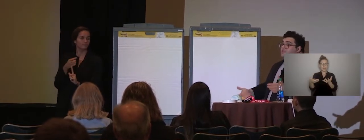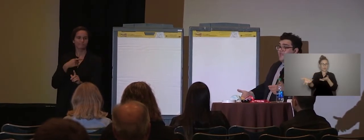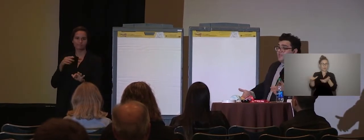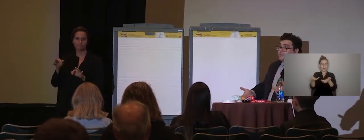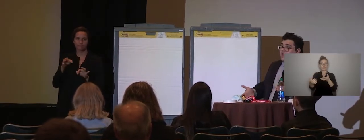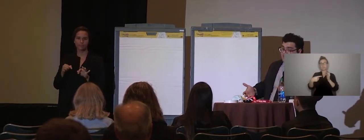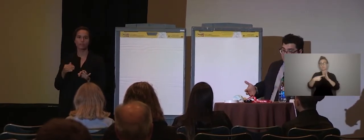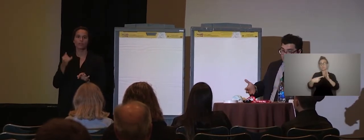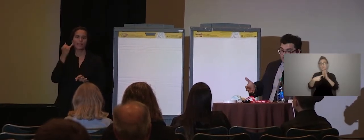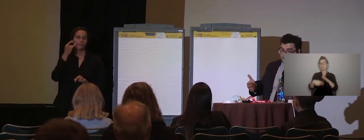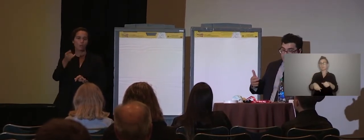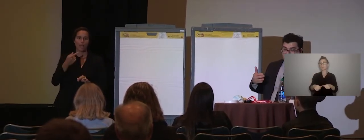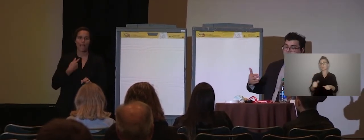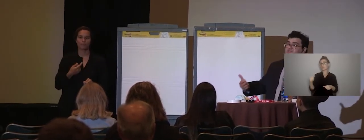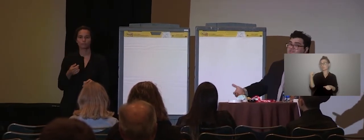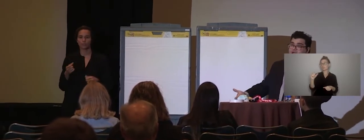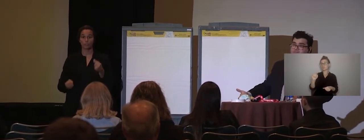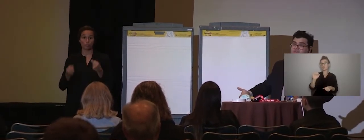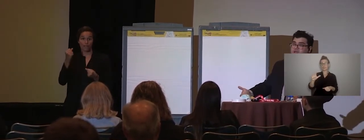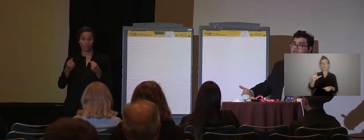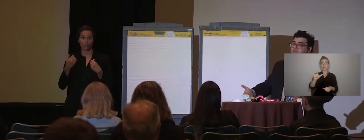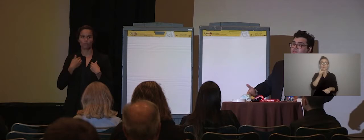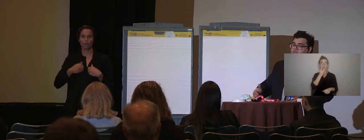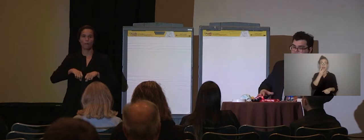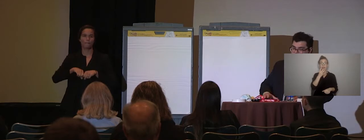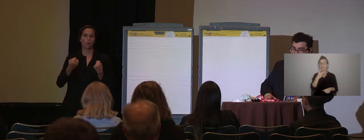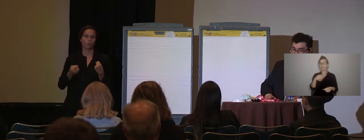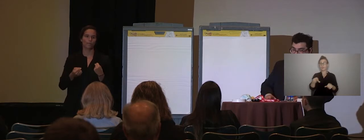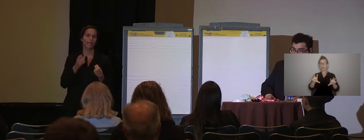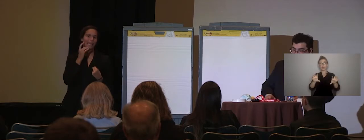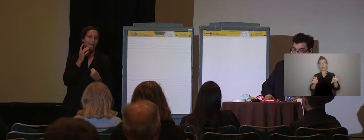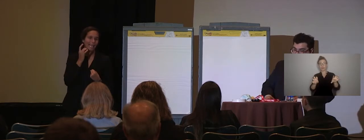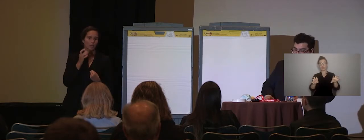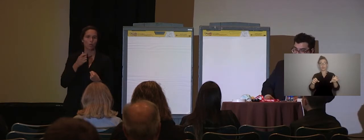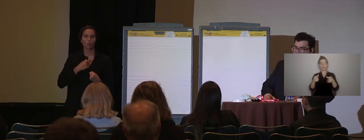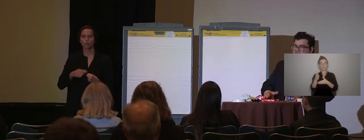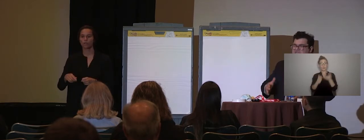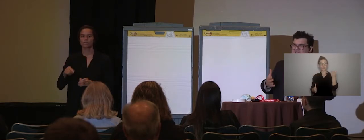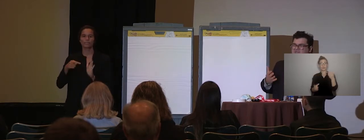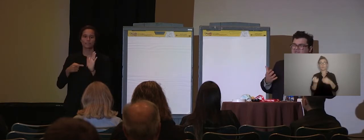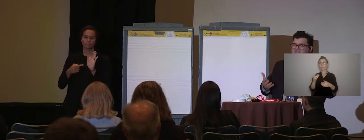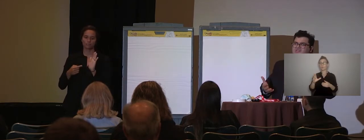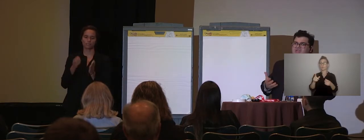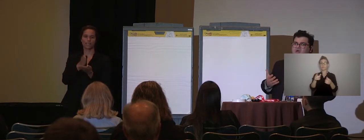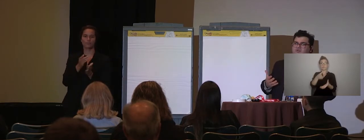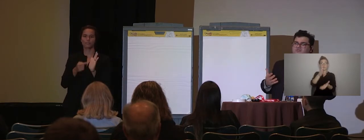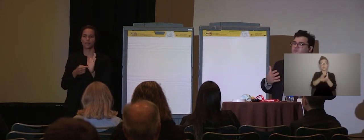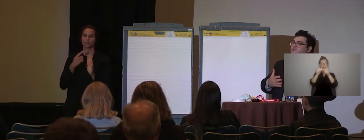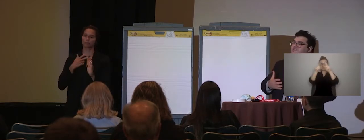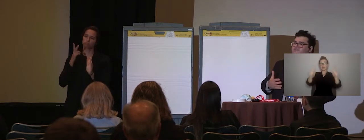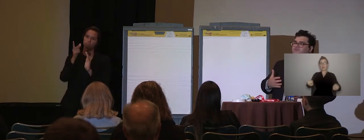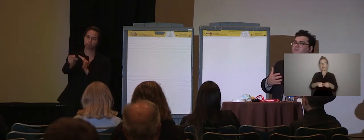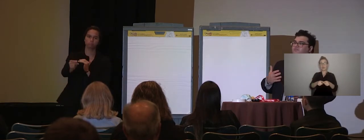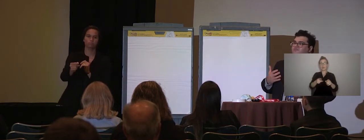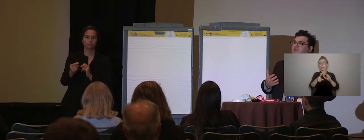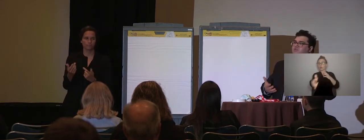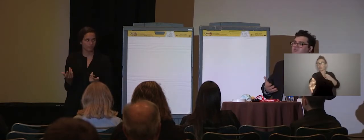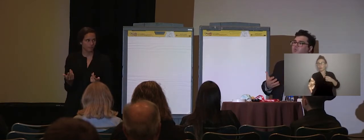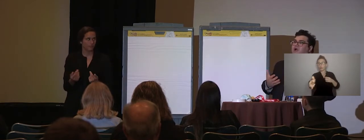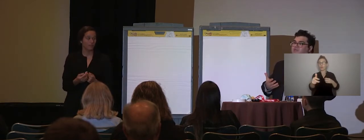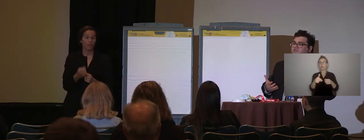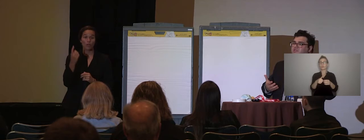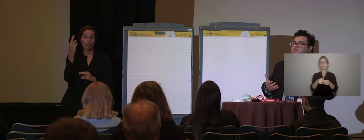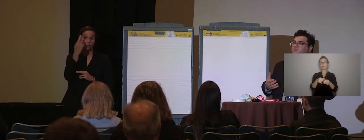have a broken taillight or you ran a stop sign, things like that. And these encounters, the reasons for them